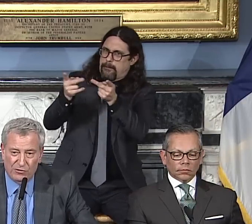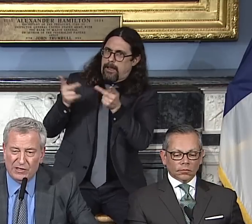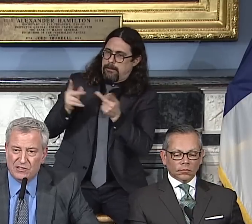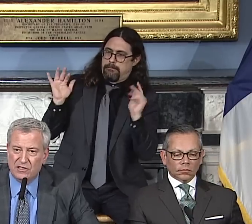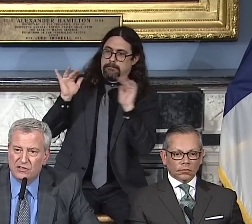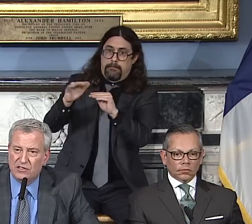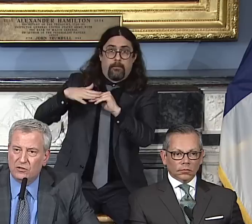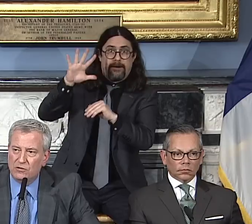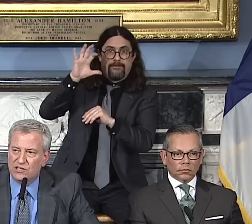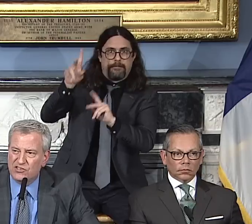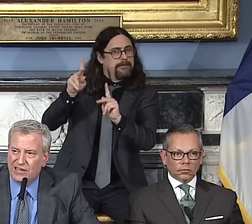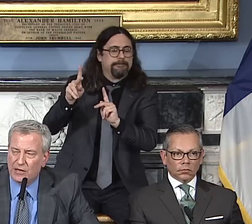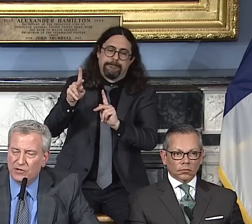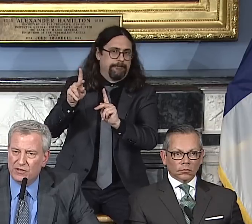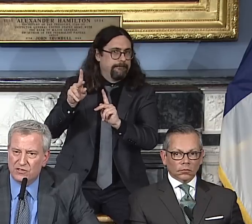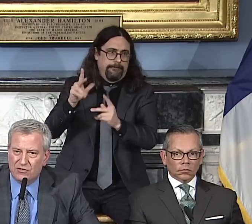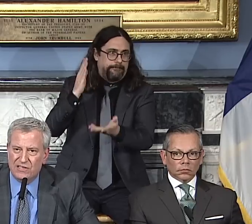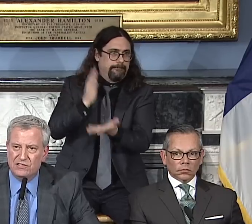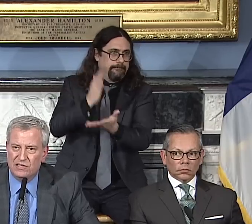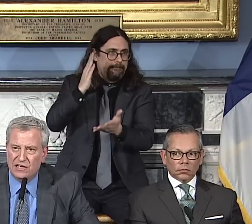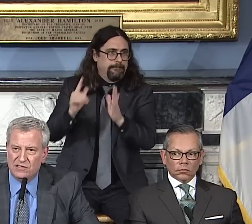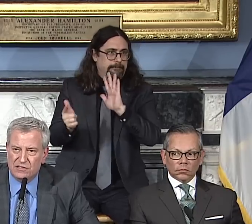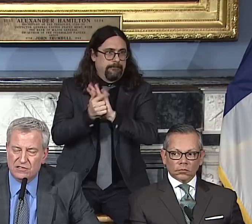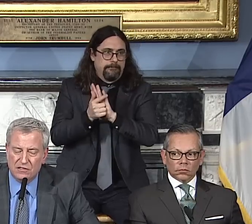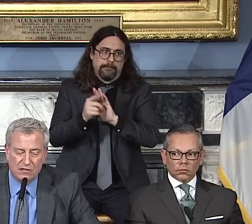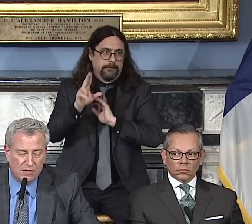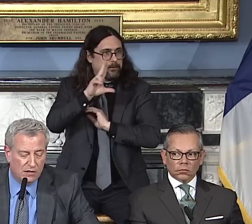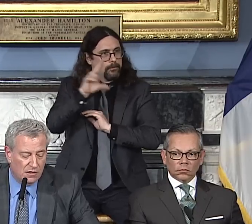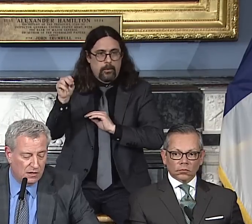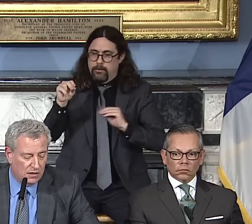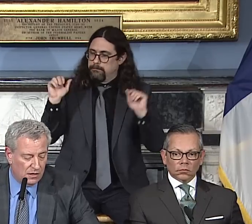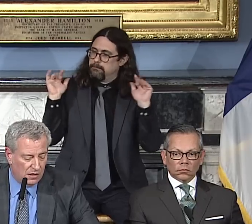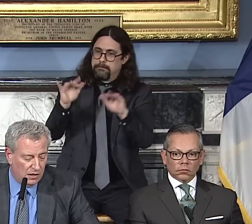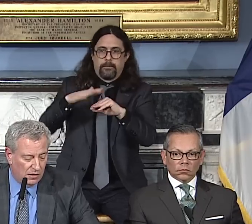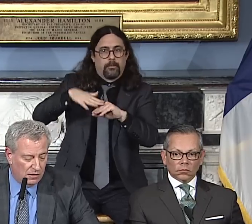have gatherings until such time in this crisis as it's